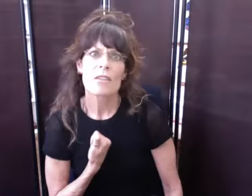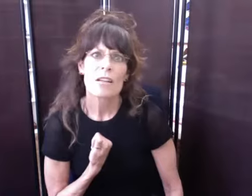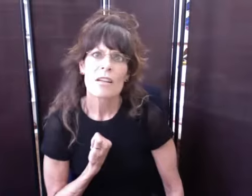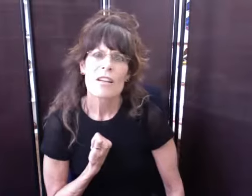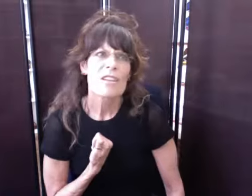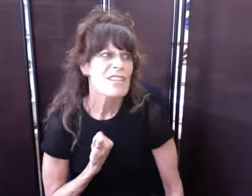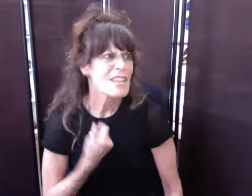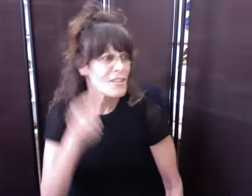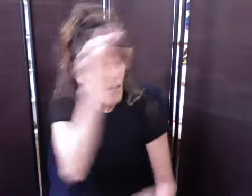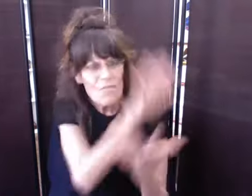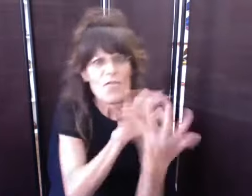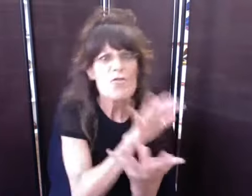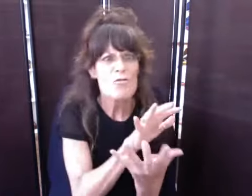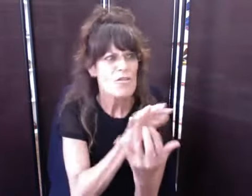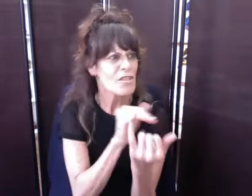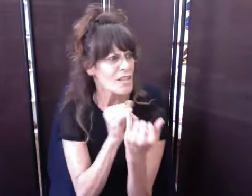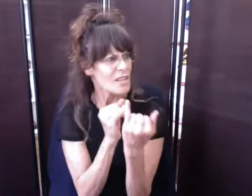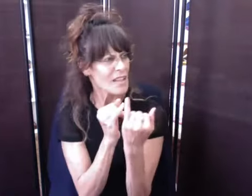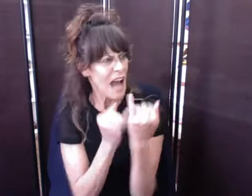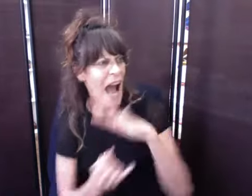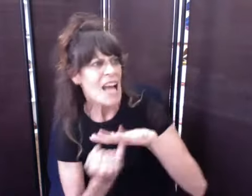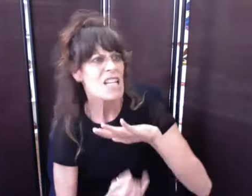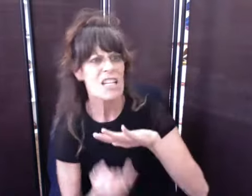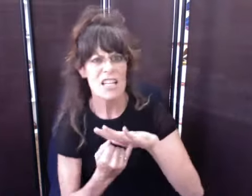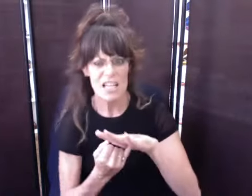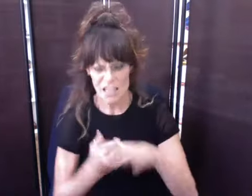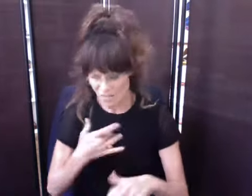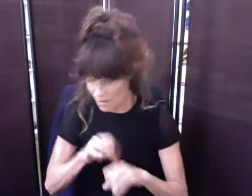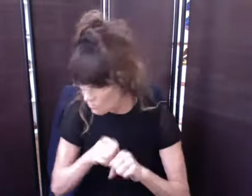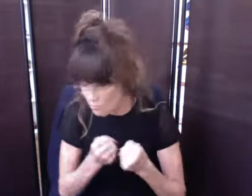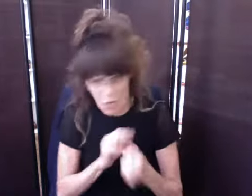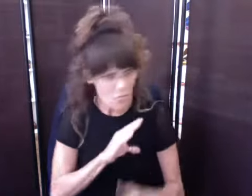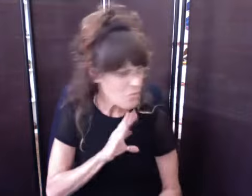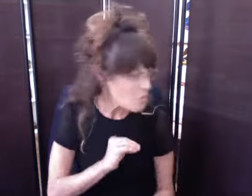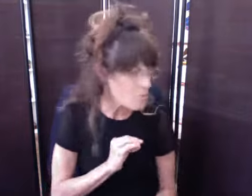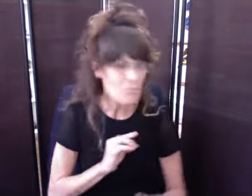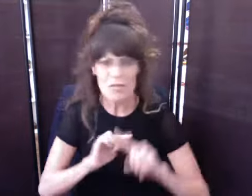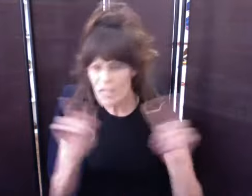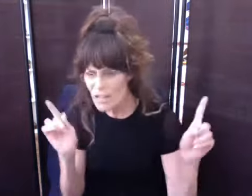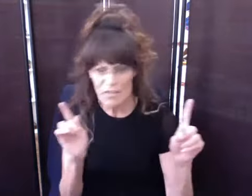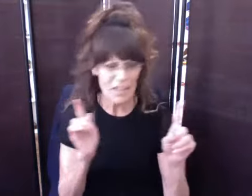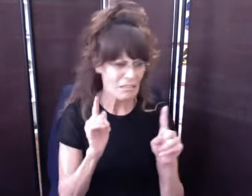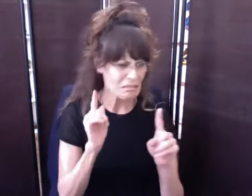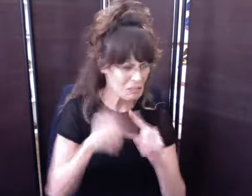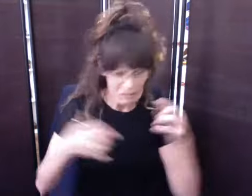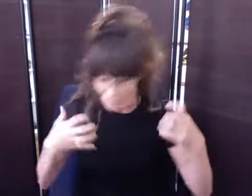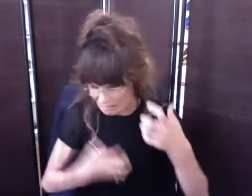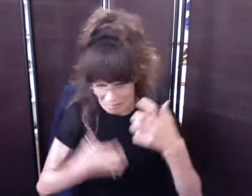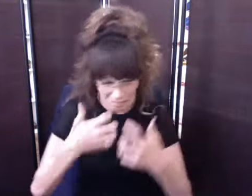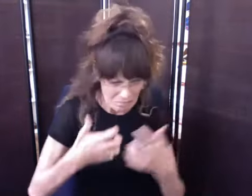confusion, this isolation, this sense of brokenness, this sense of being different, a round peg in a square hole, on the outside looking in,